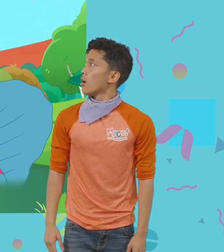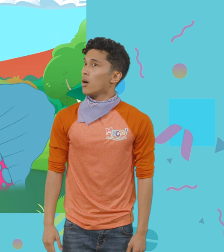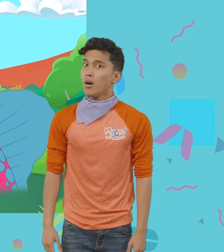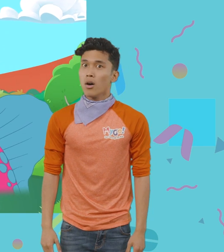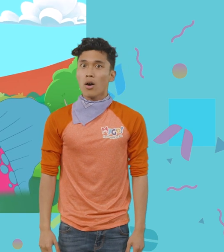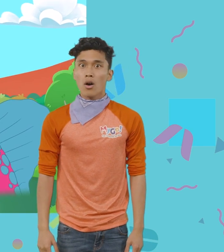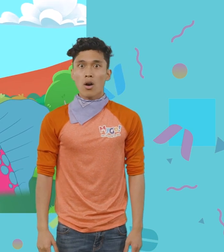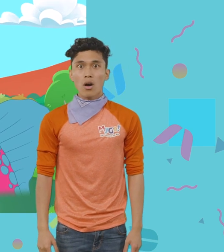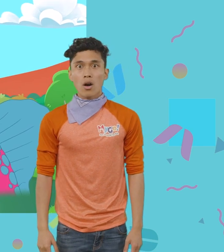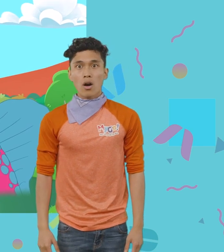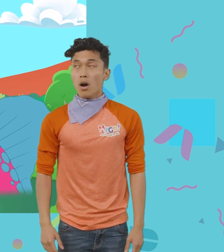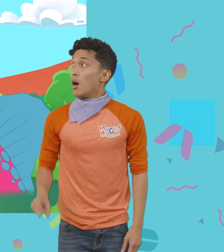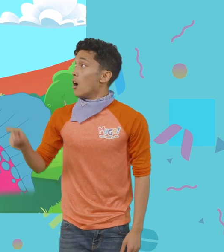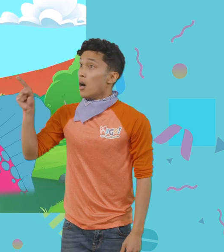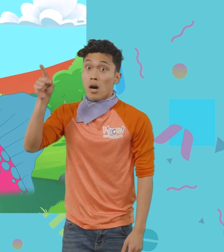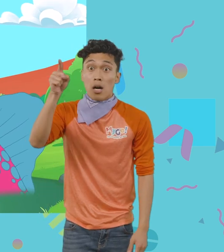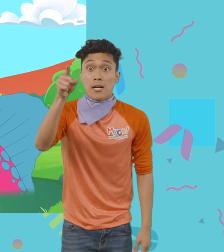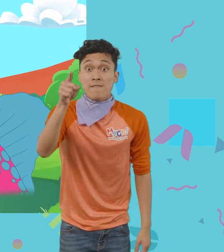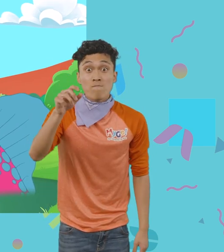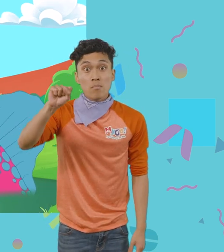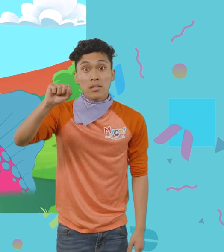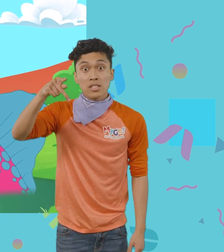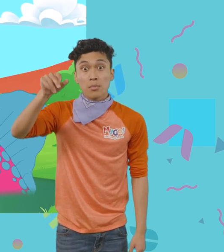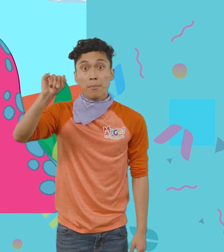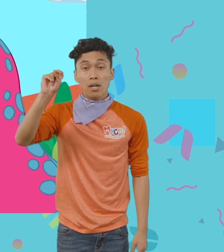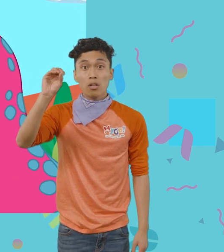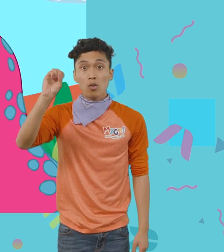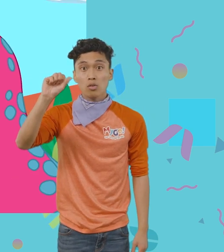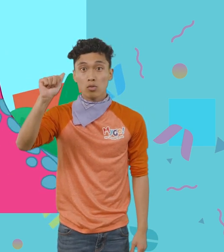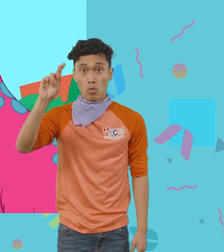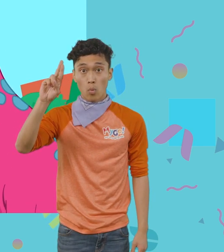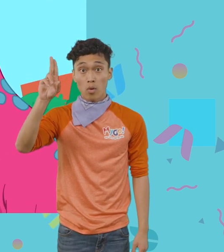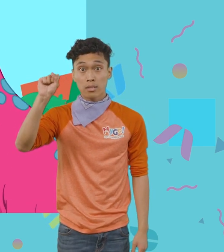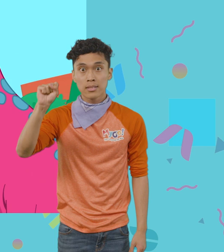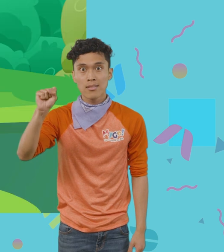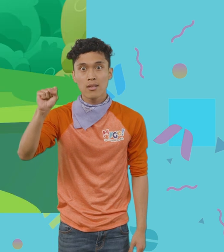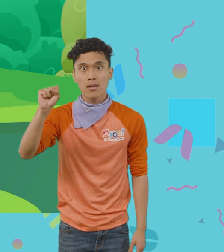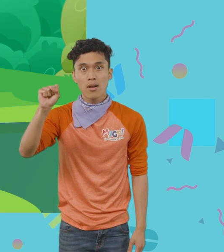Wow! A Spinosaurus!